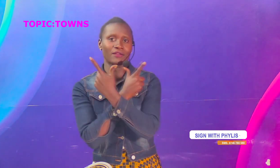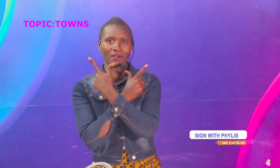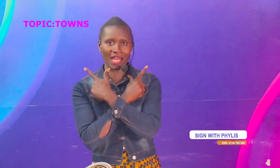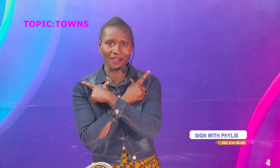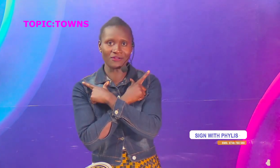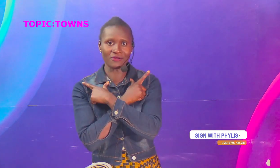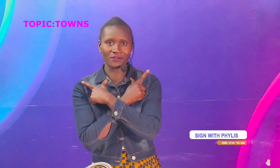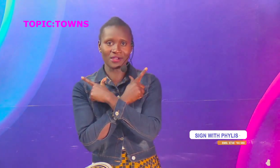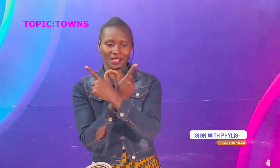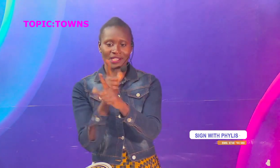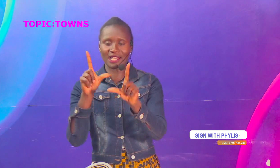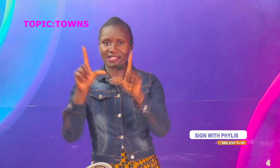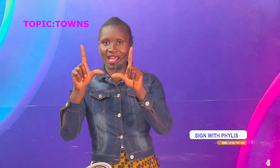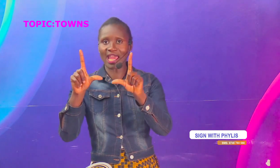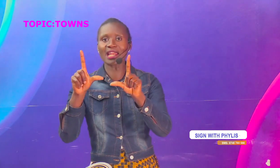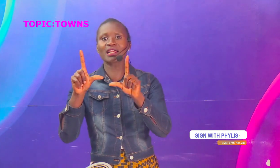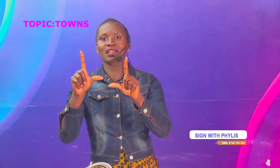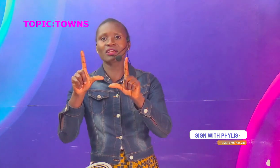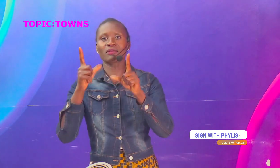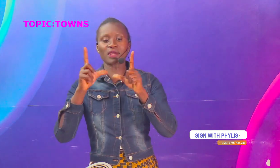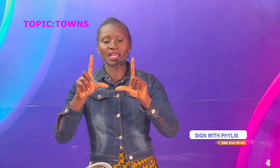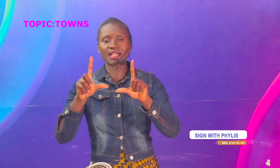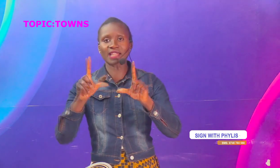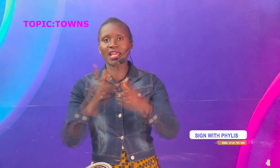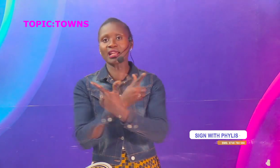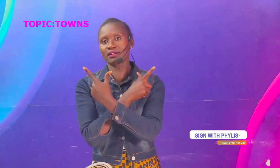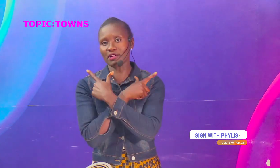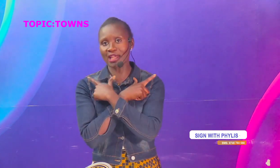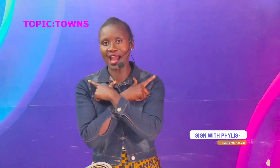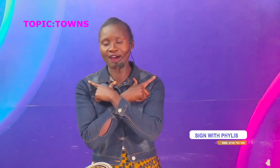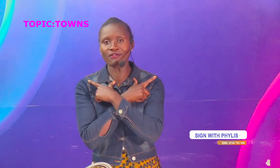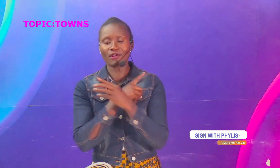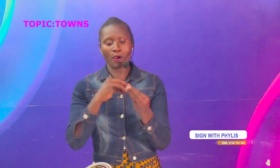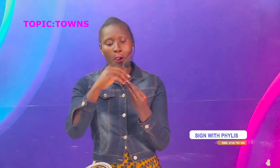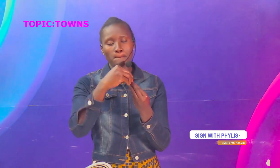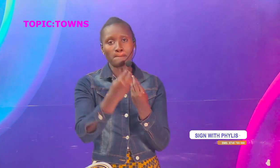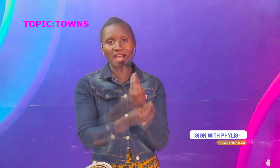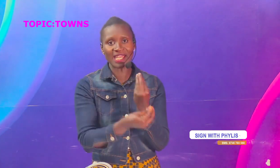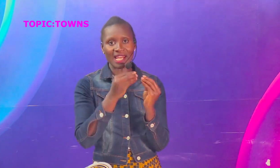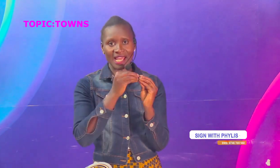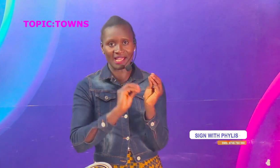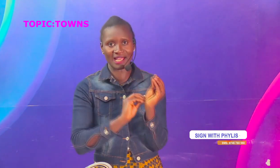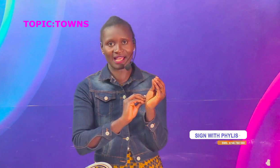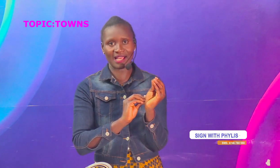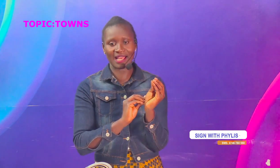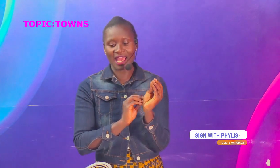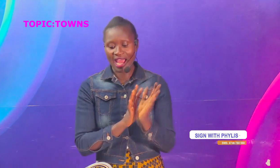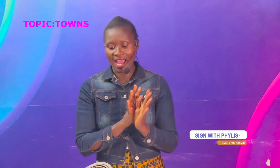love. Letter L. I'm making letter L. Love banana. And then you